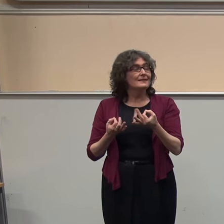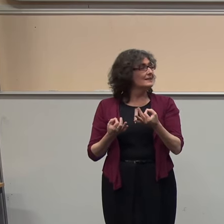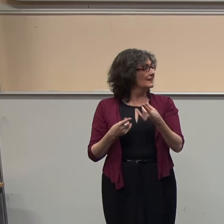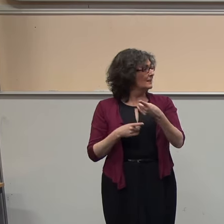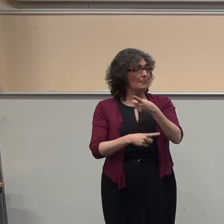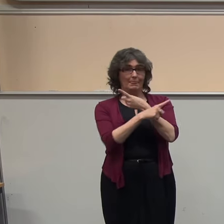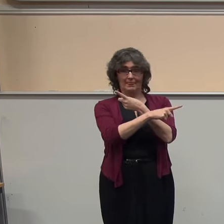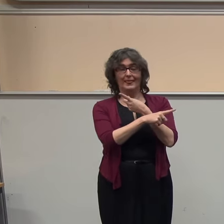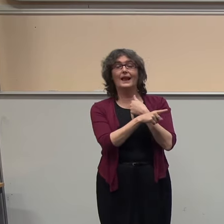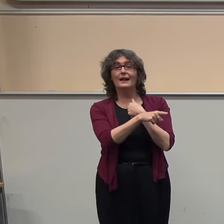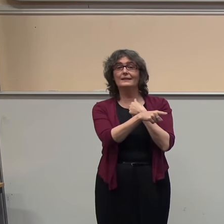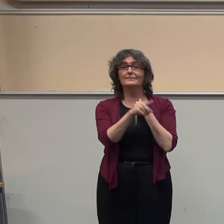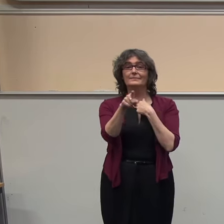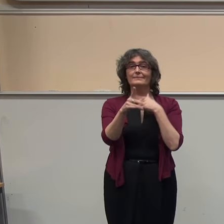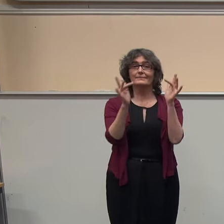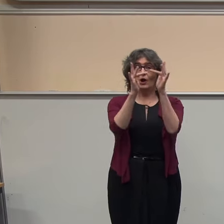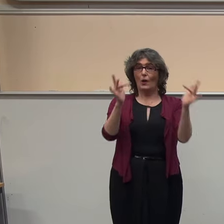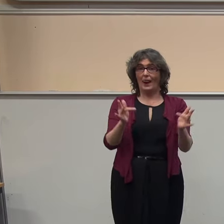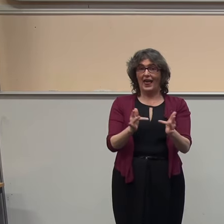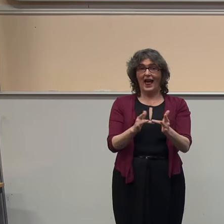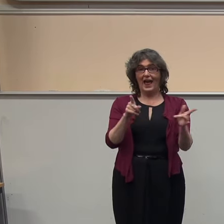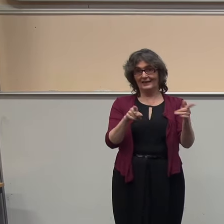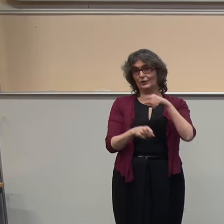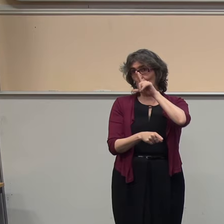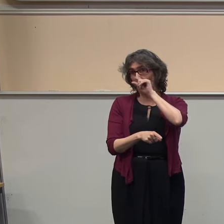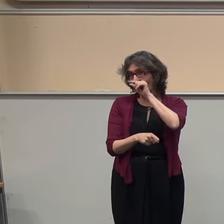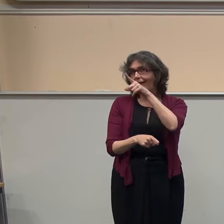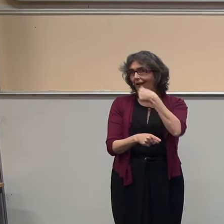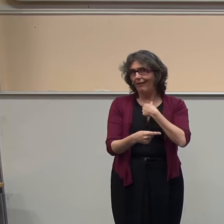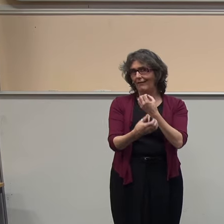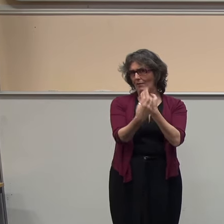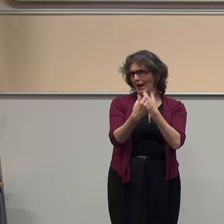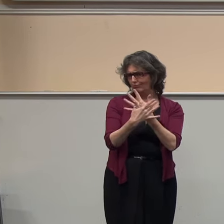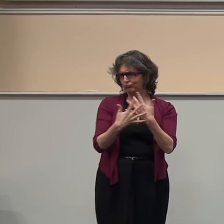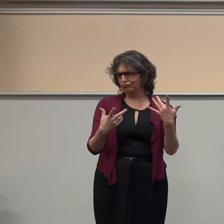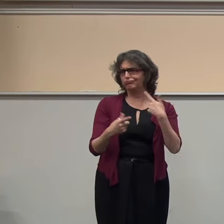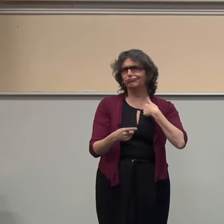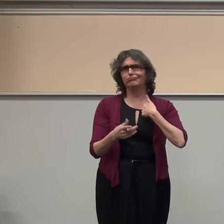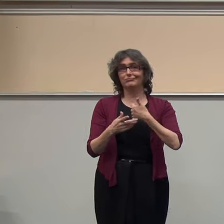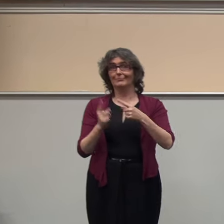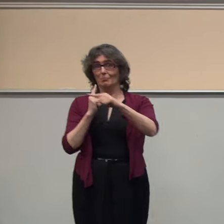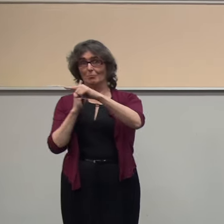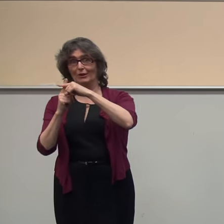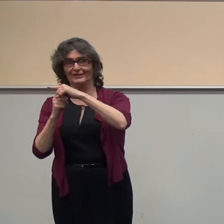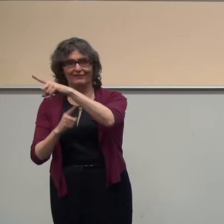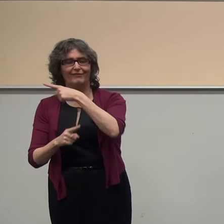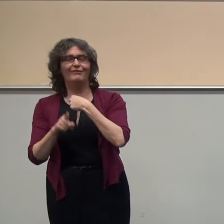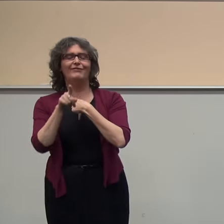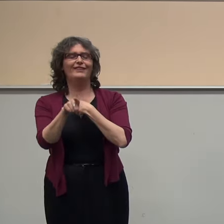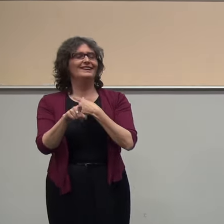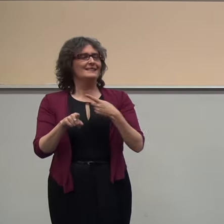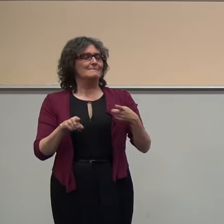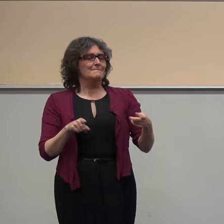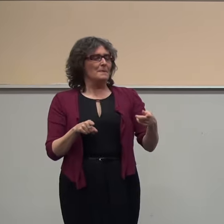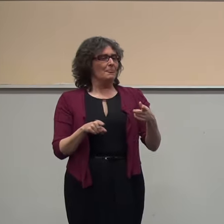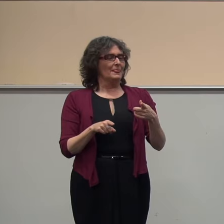There's been a lot of feedback on Twitter, most of it very, very positive, people wanting to make connections.